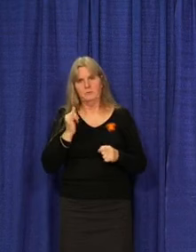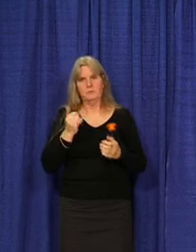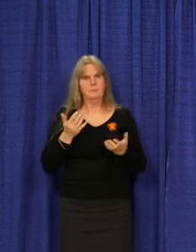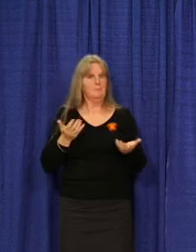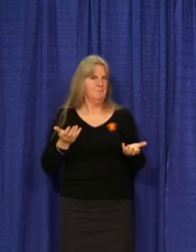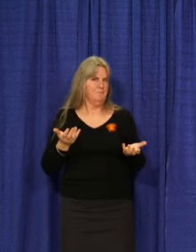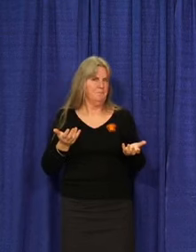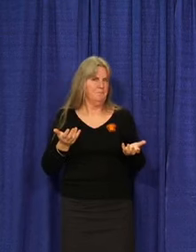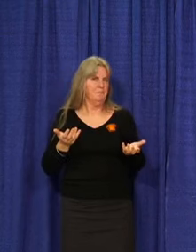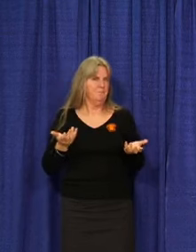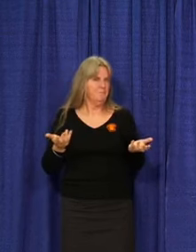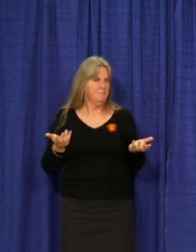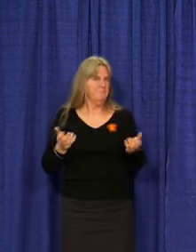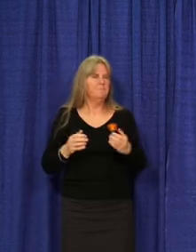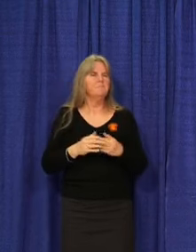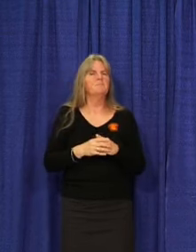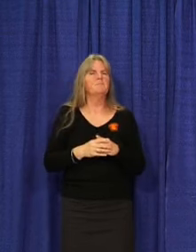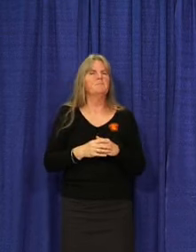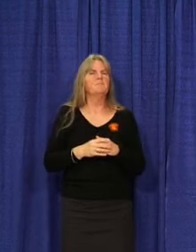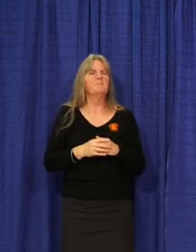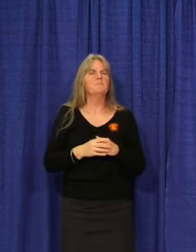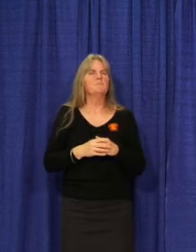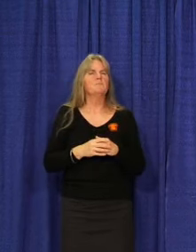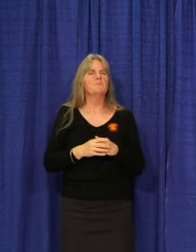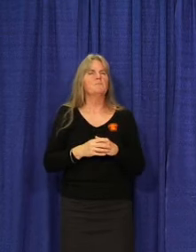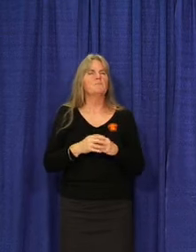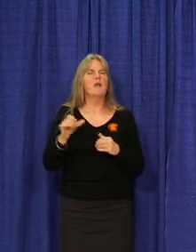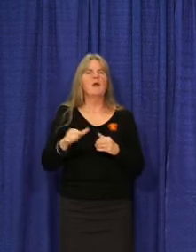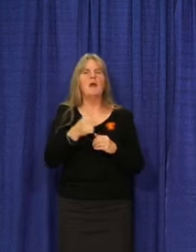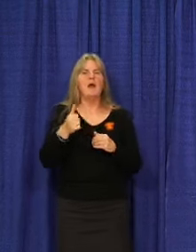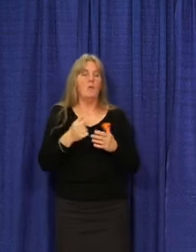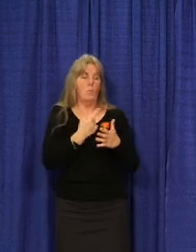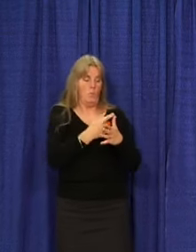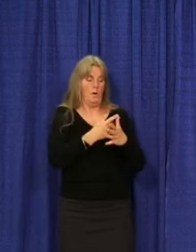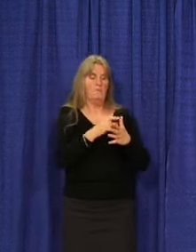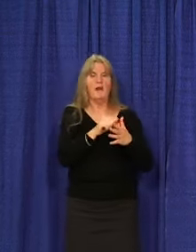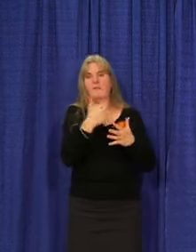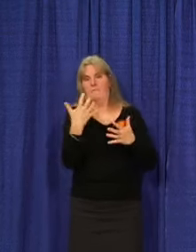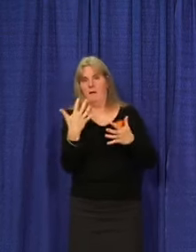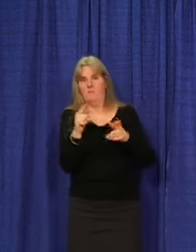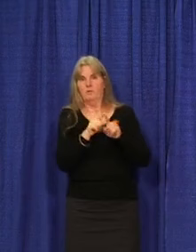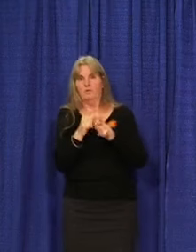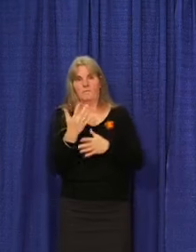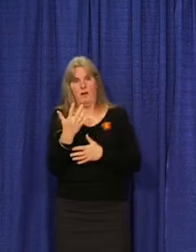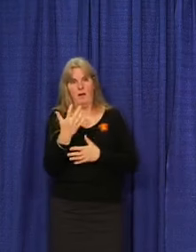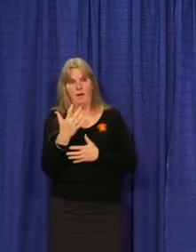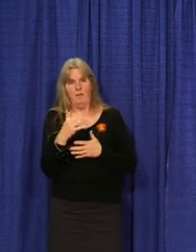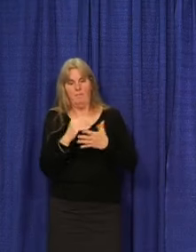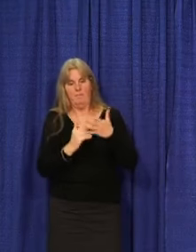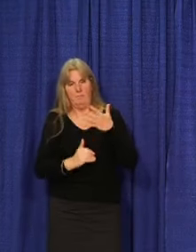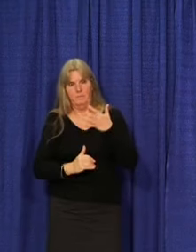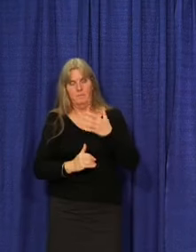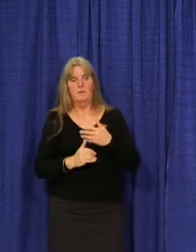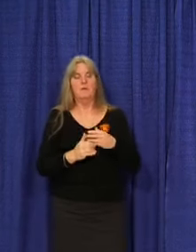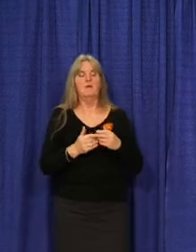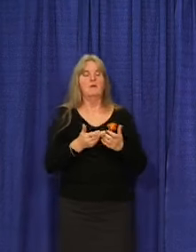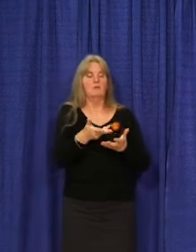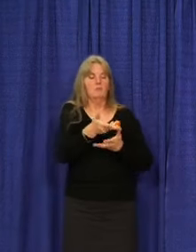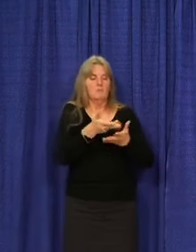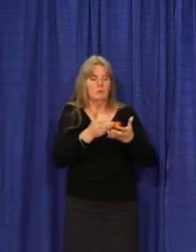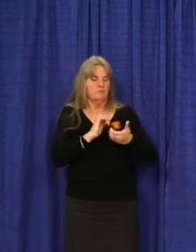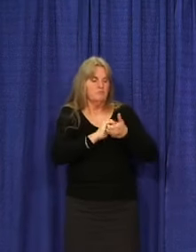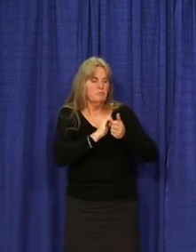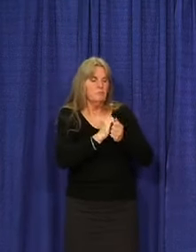COVID actually coming across? But then there are these 5 other criteria that involve ongoing community